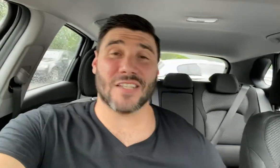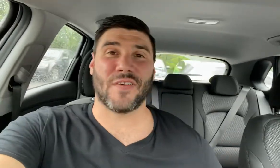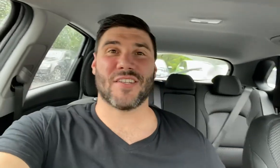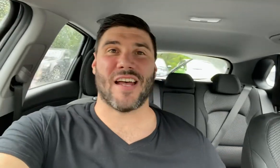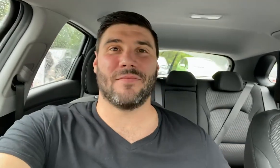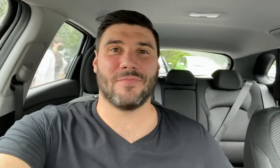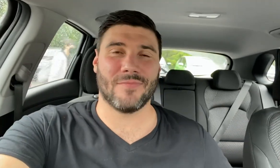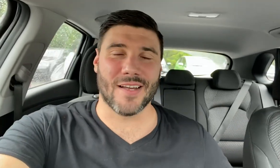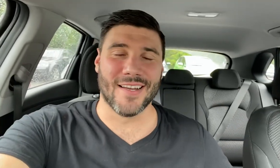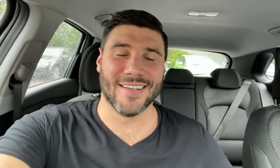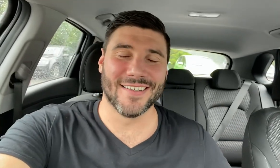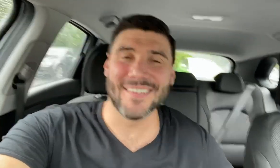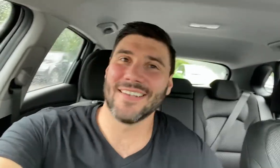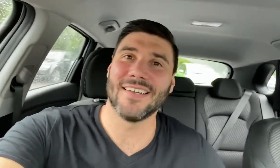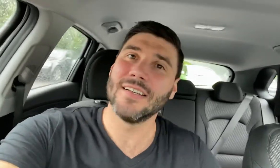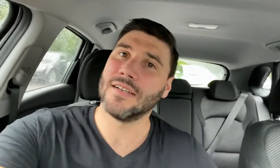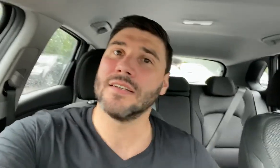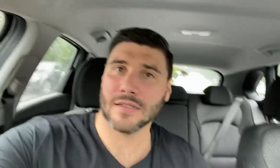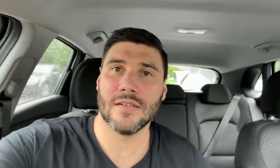superpower!